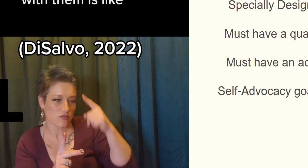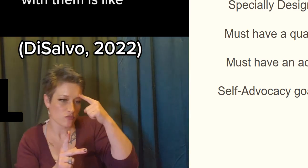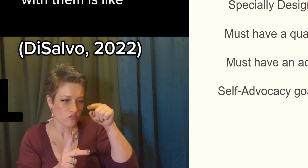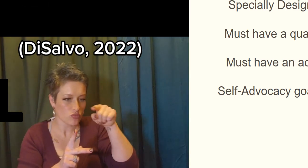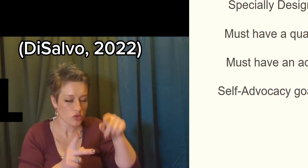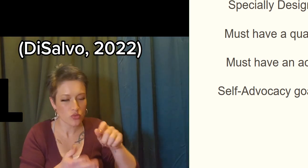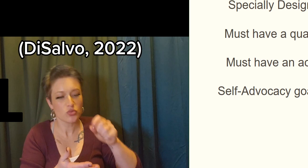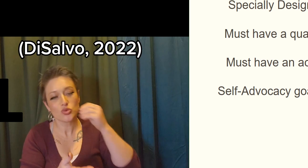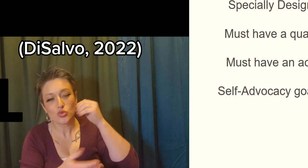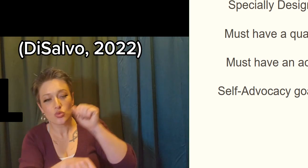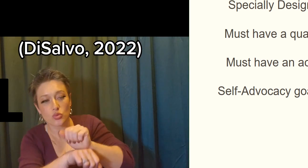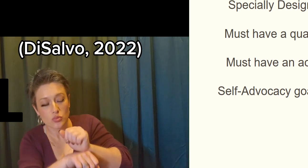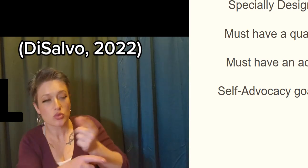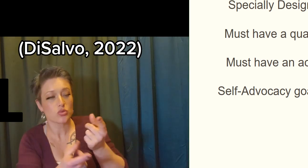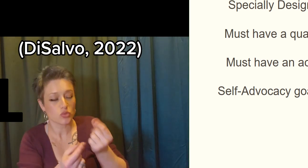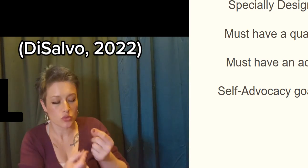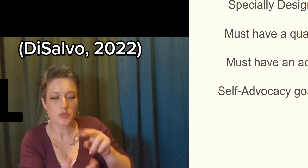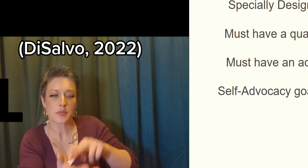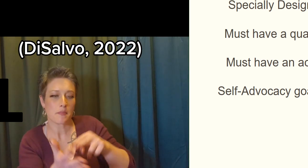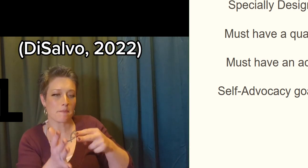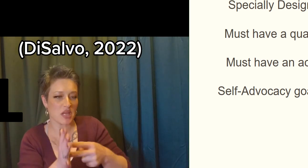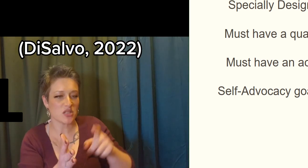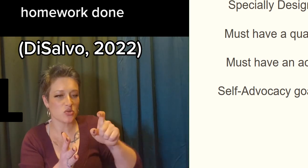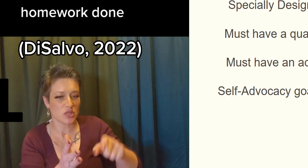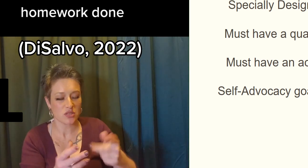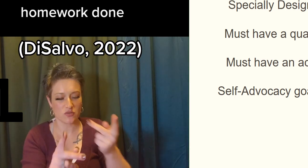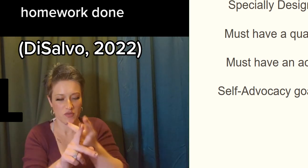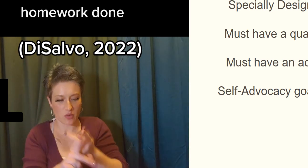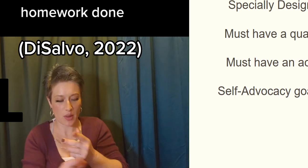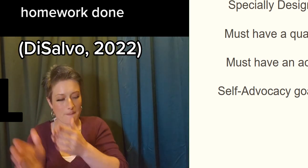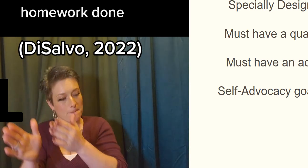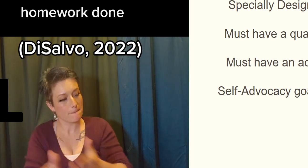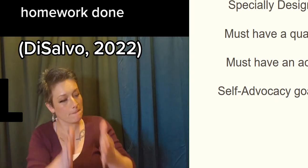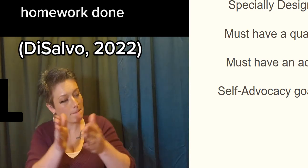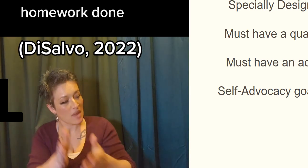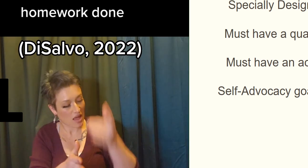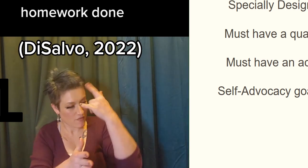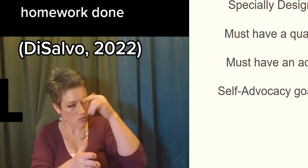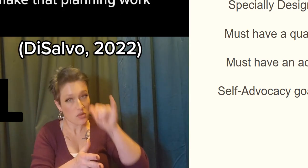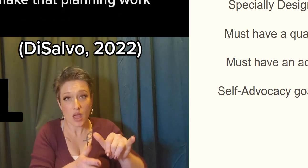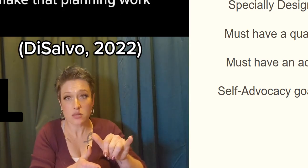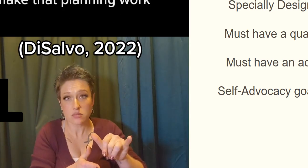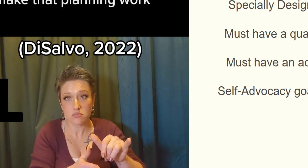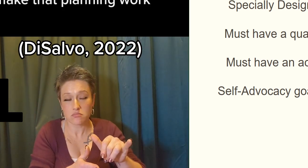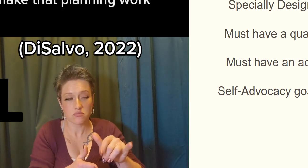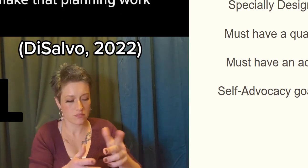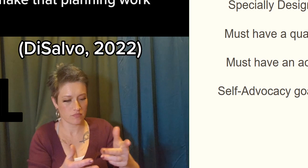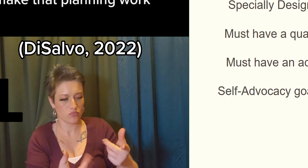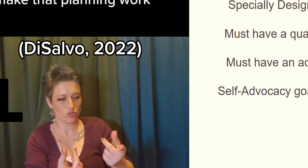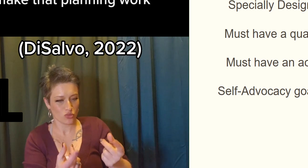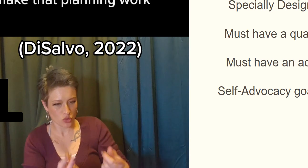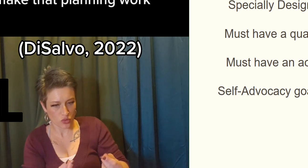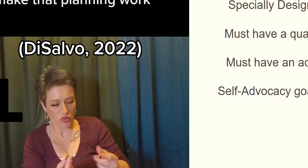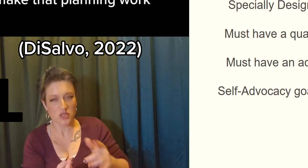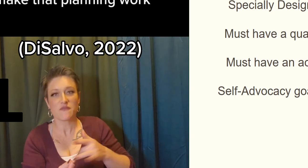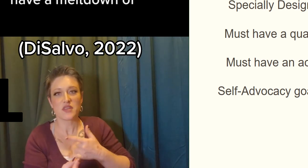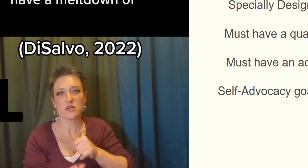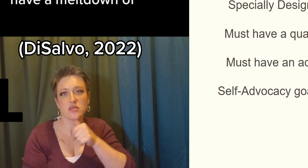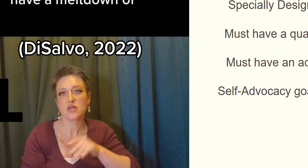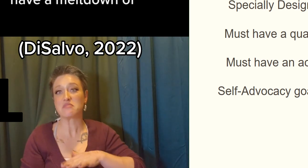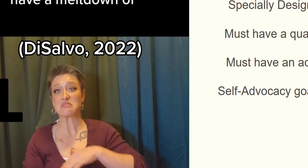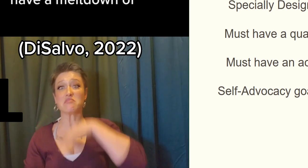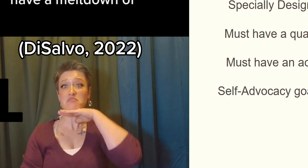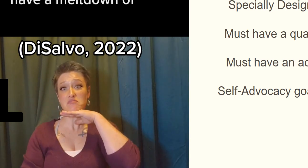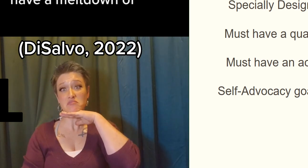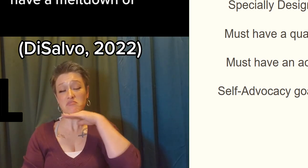like, oh, I've noticed that when you're trying to figure out how to get your homework done, you need to figure out how to make that planning work.